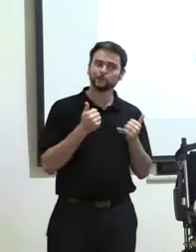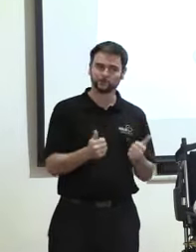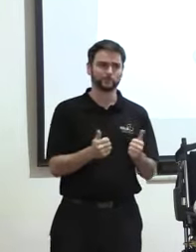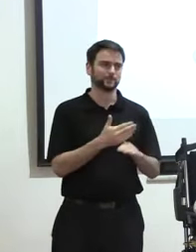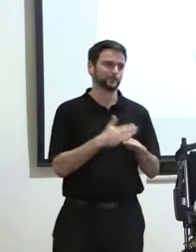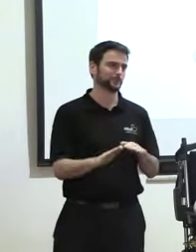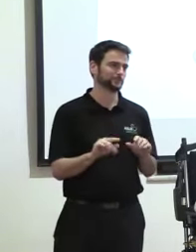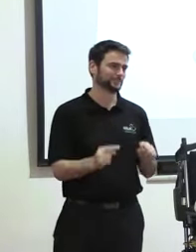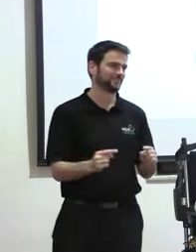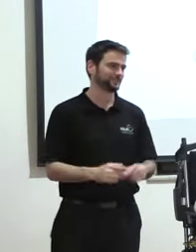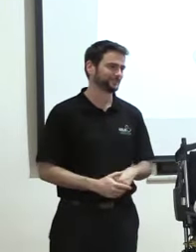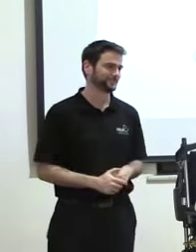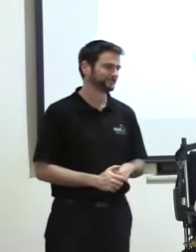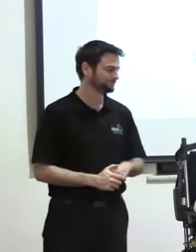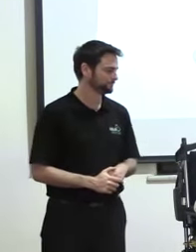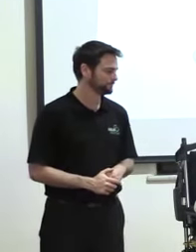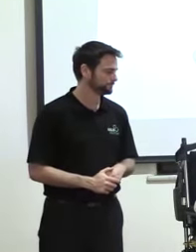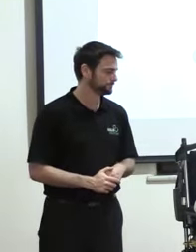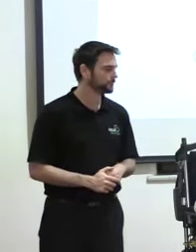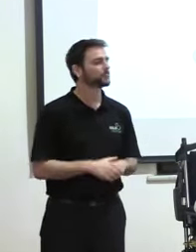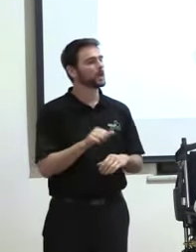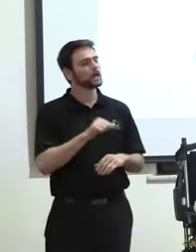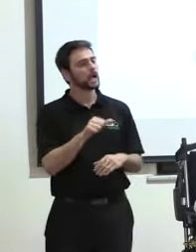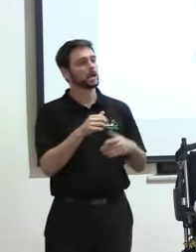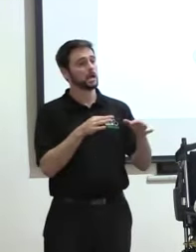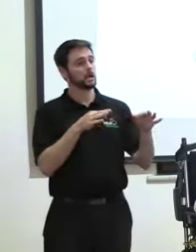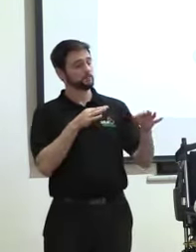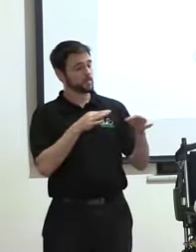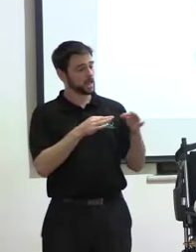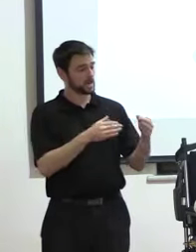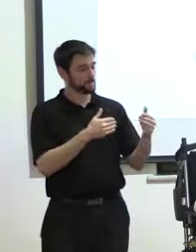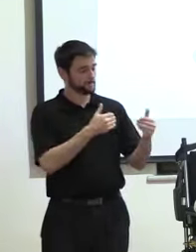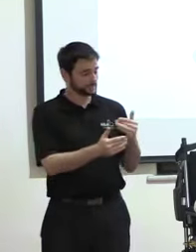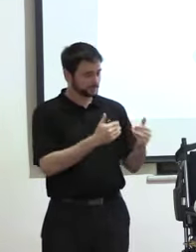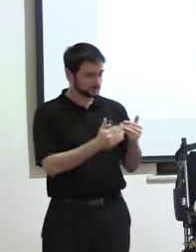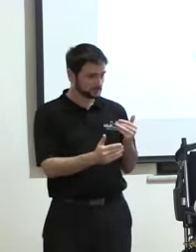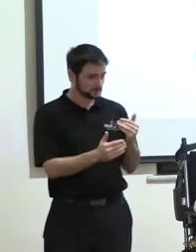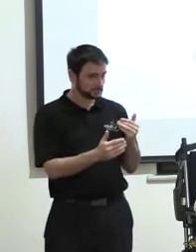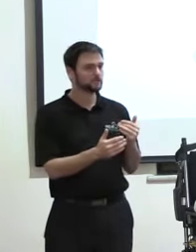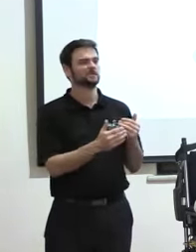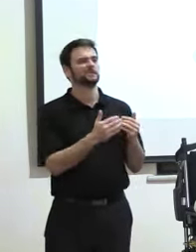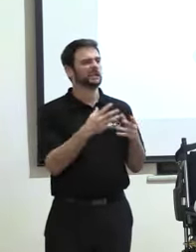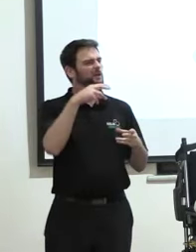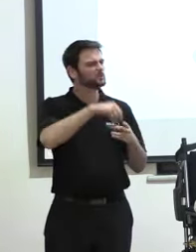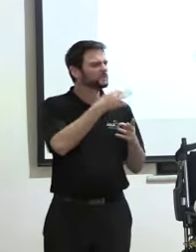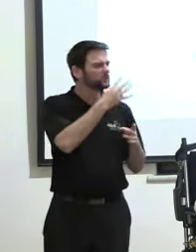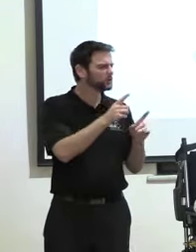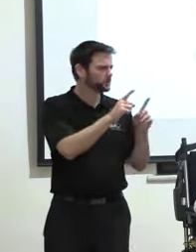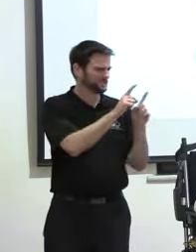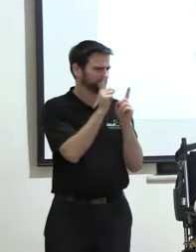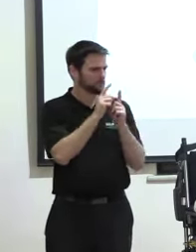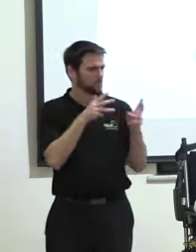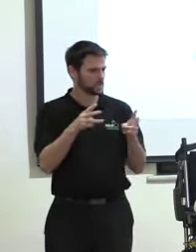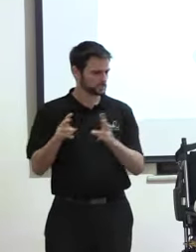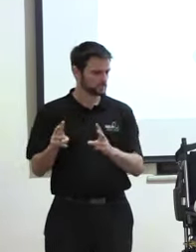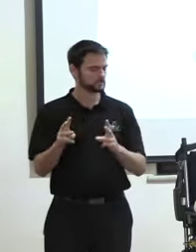So through plan management and of plan management, self-management is one method. We'll talk about that soon. But no matter